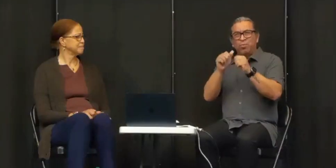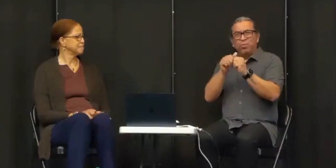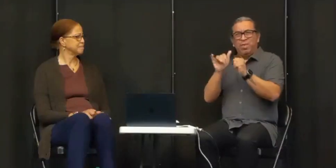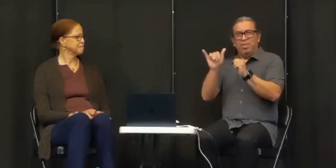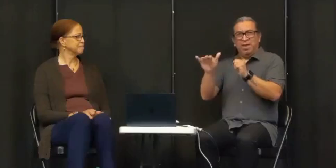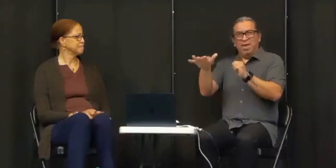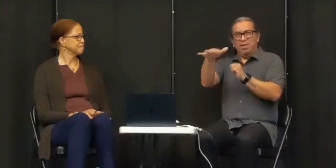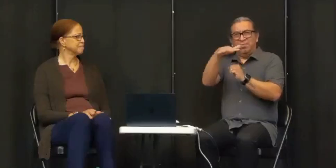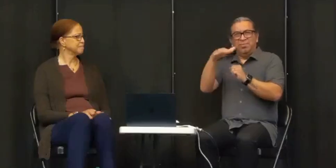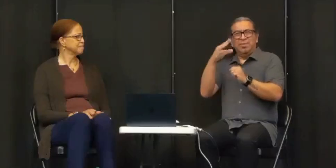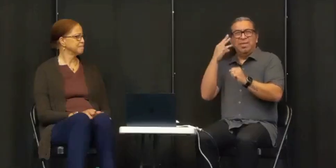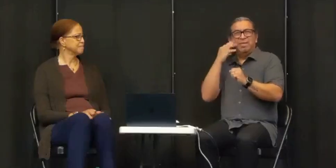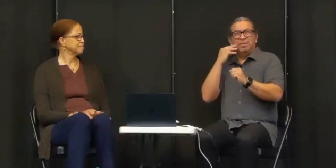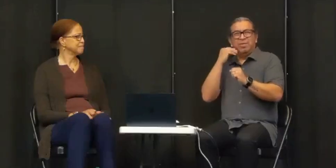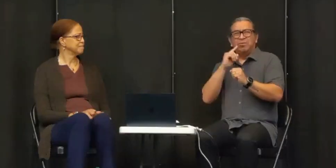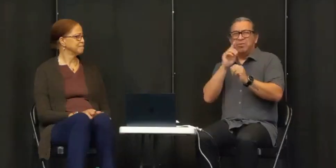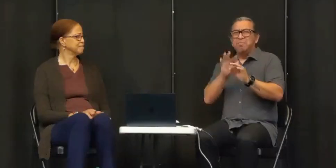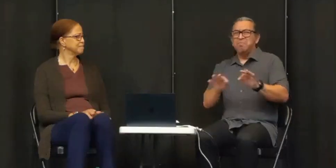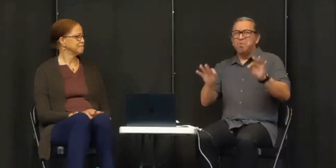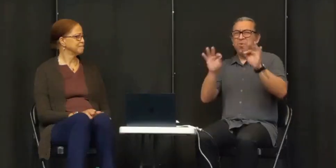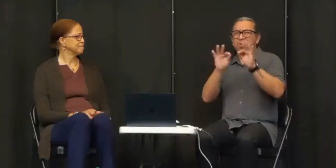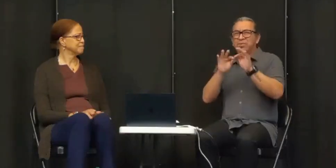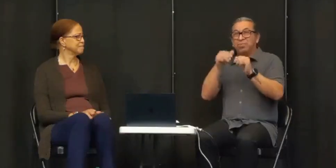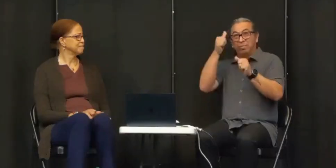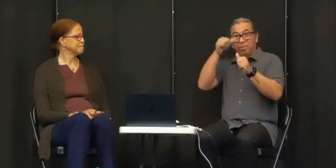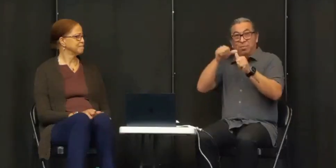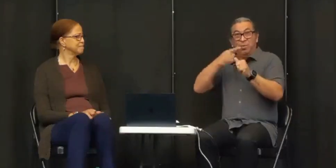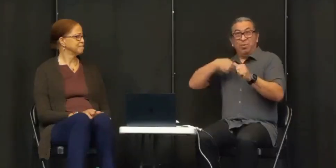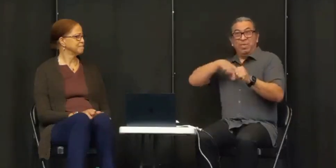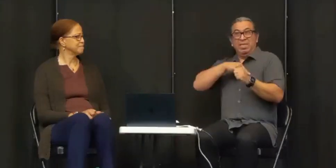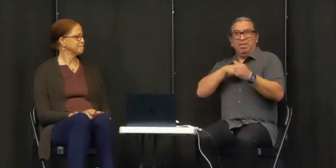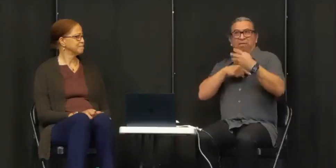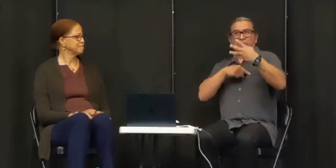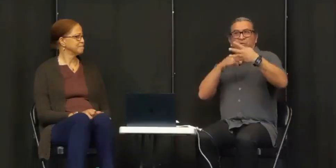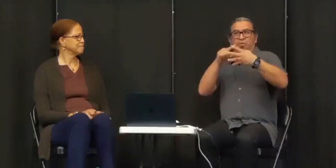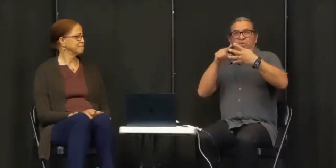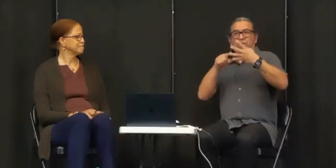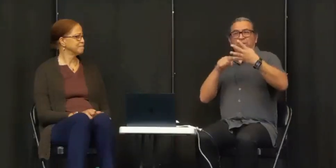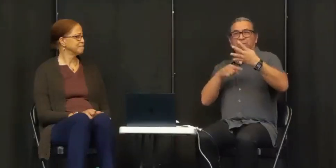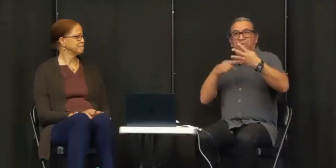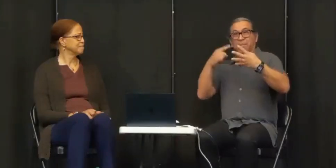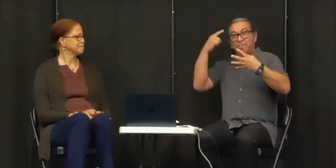and how her faith blended with that experience. It's really important. Remember,